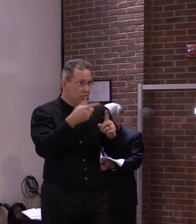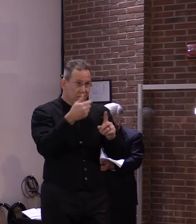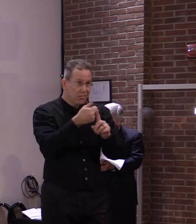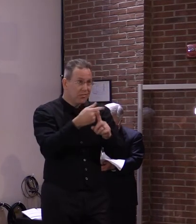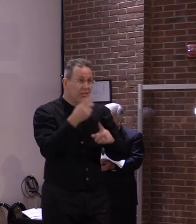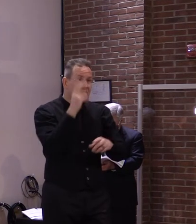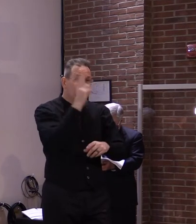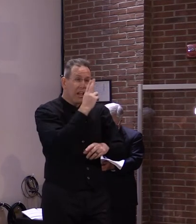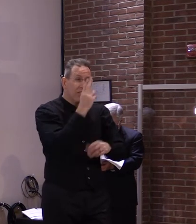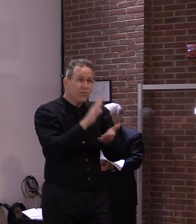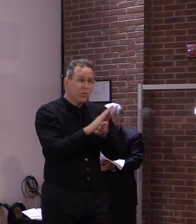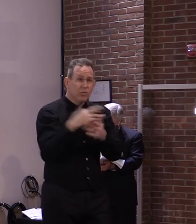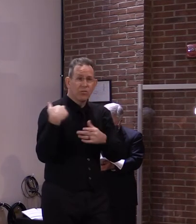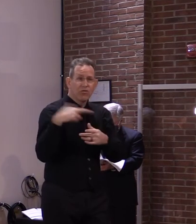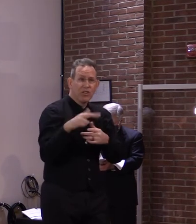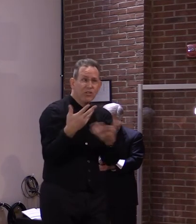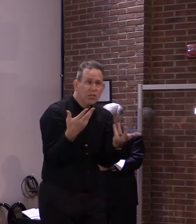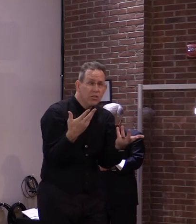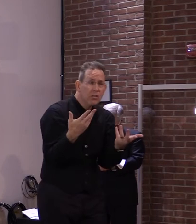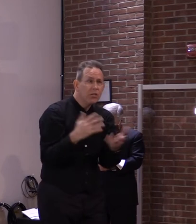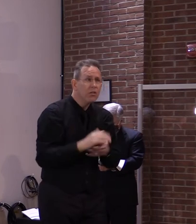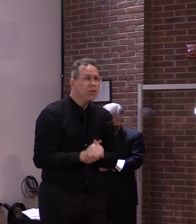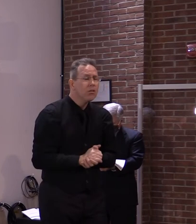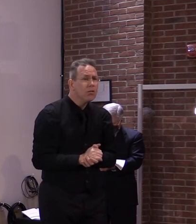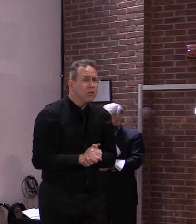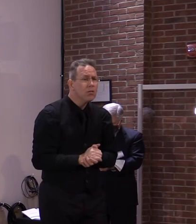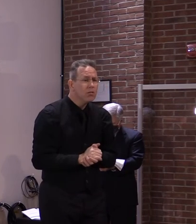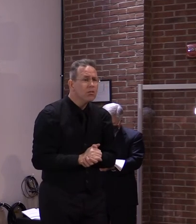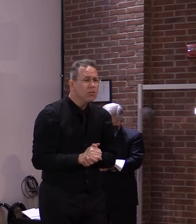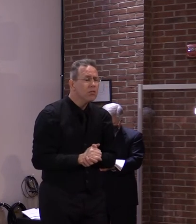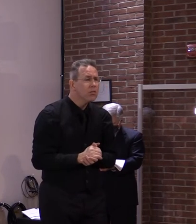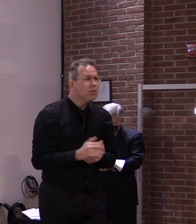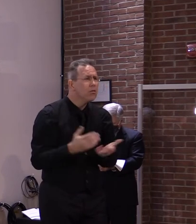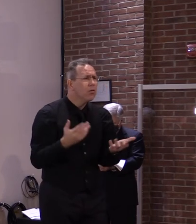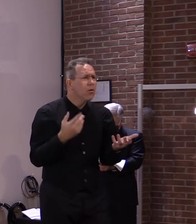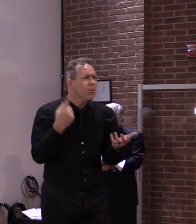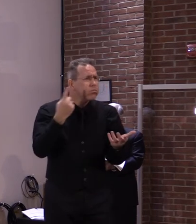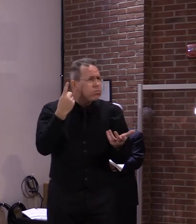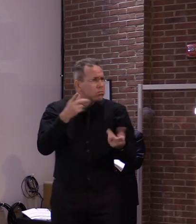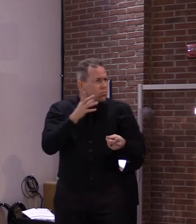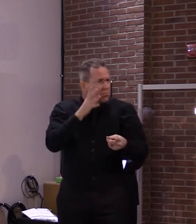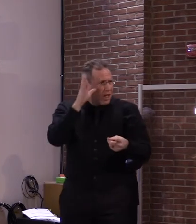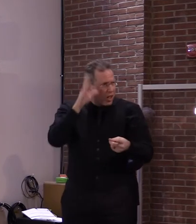able to get those classes that their parents are paying taxes on